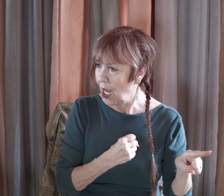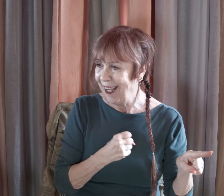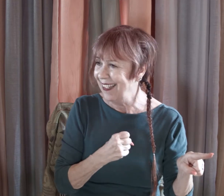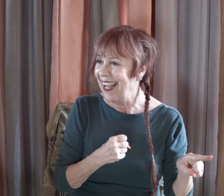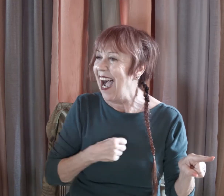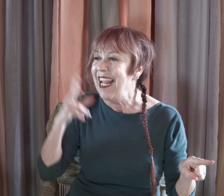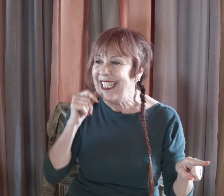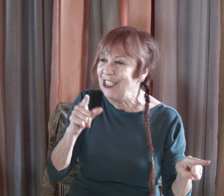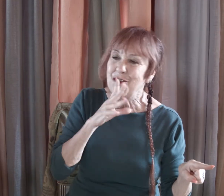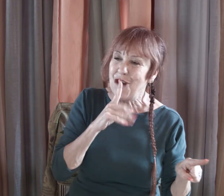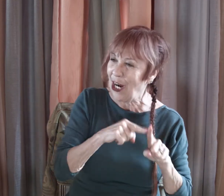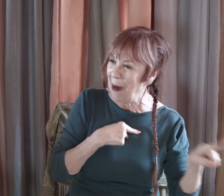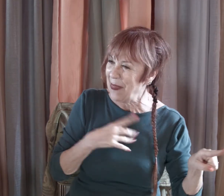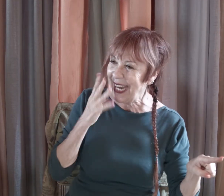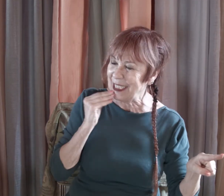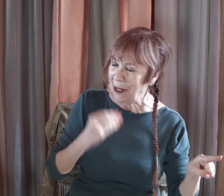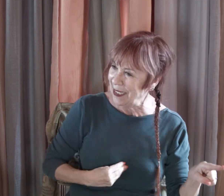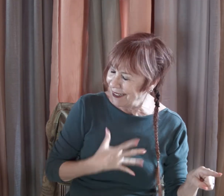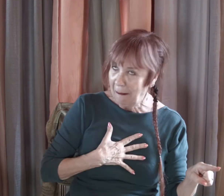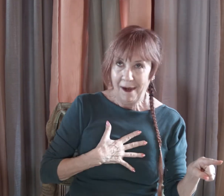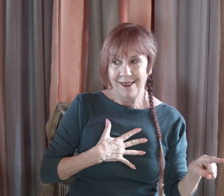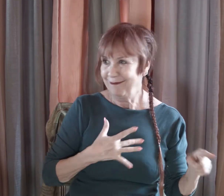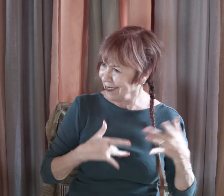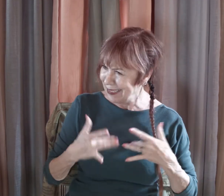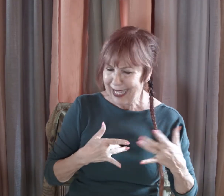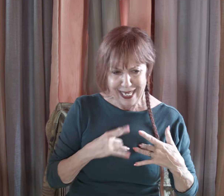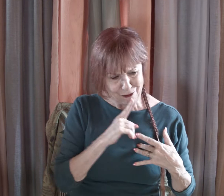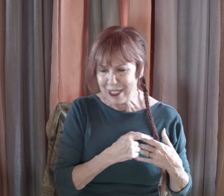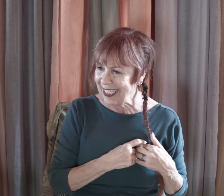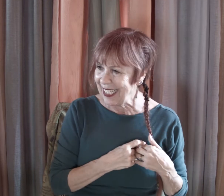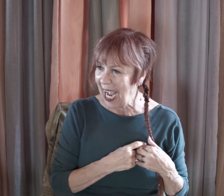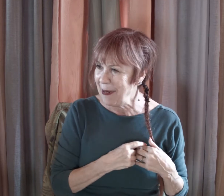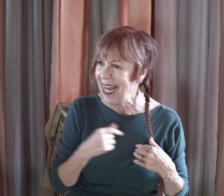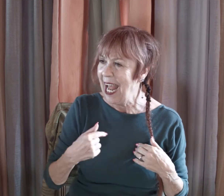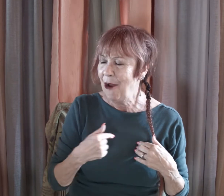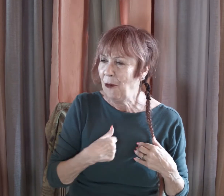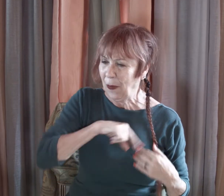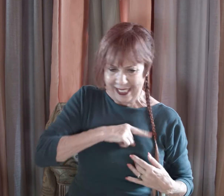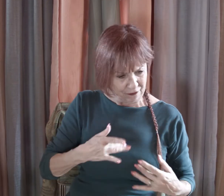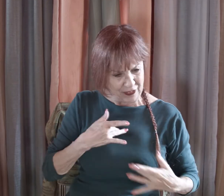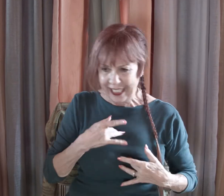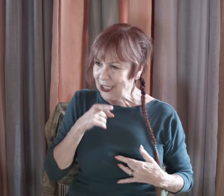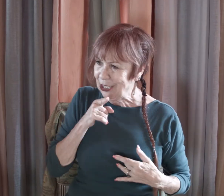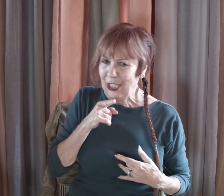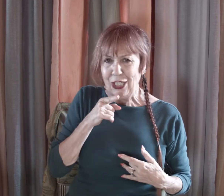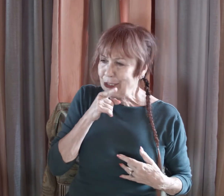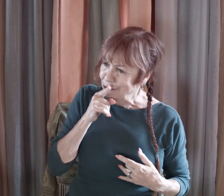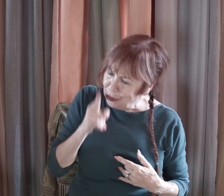it is so inspiring and exhilarating when really feels you nearly in that